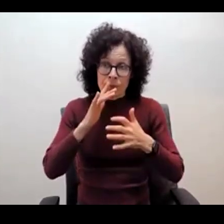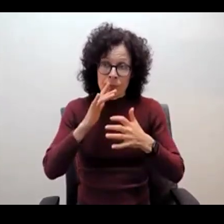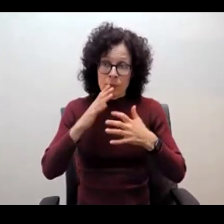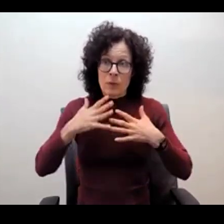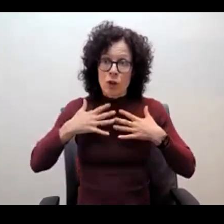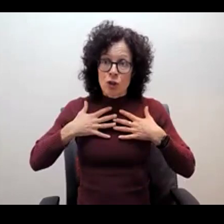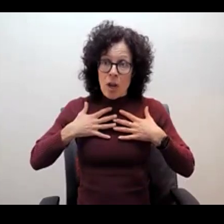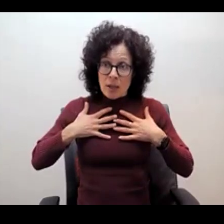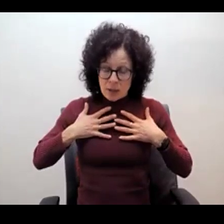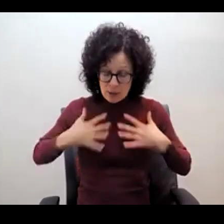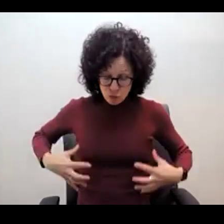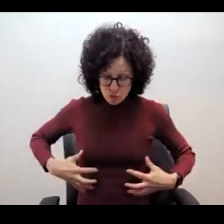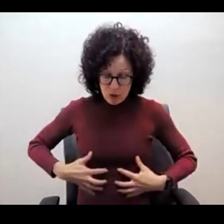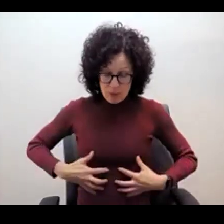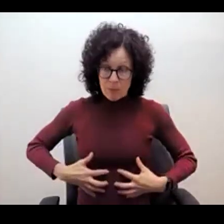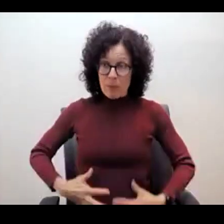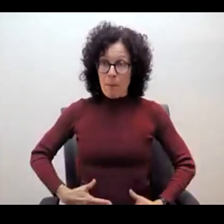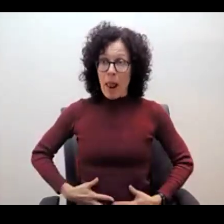in-breath.